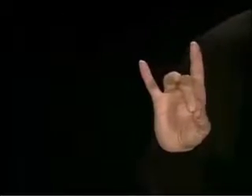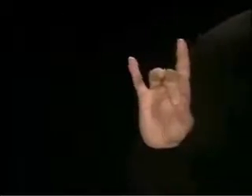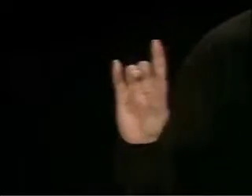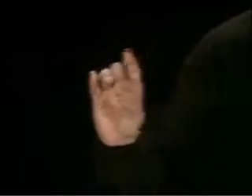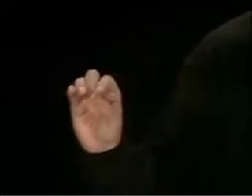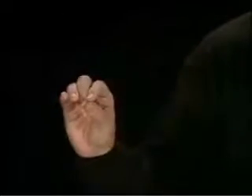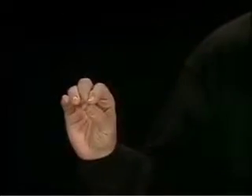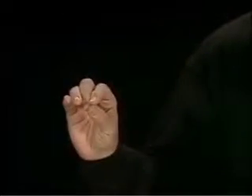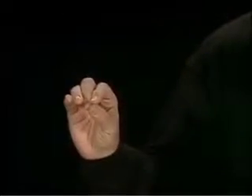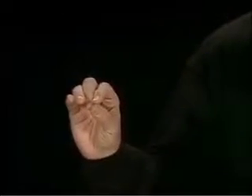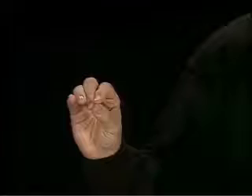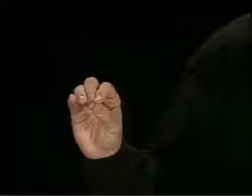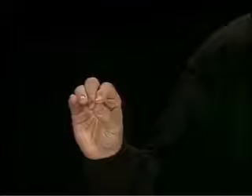79, 80,